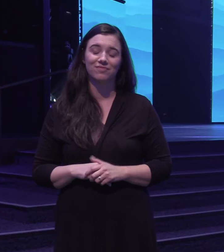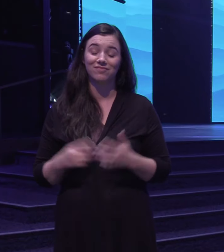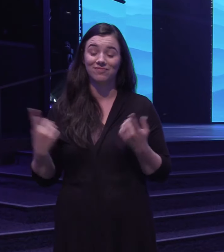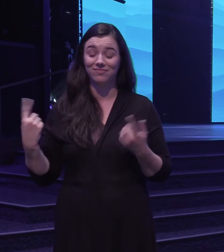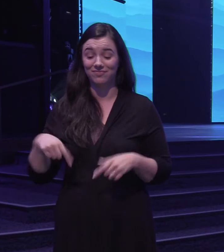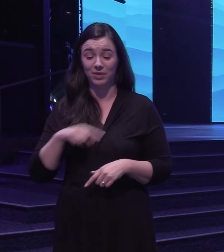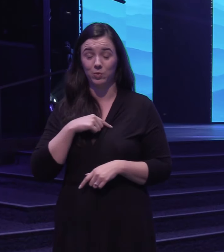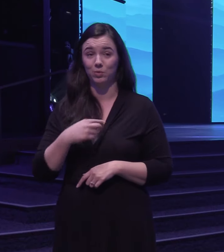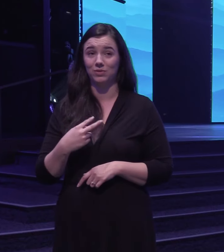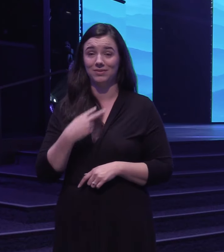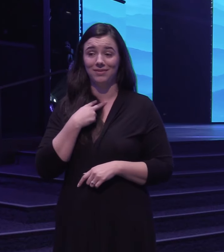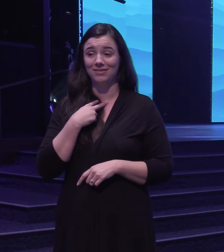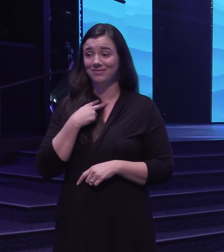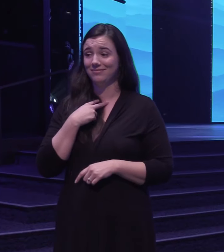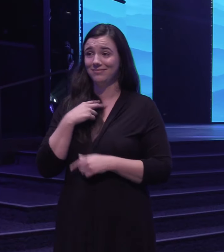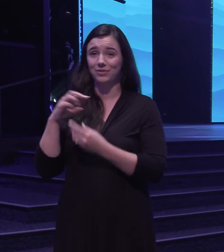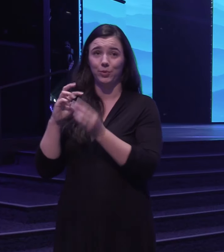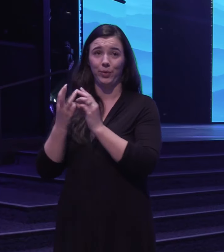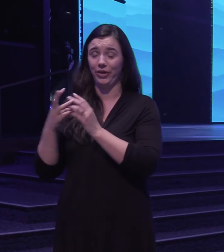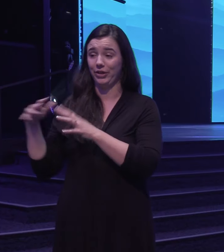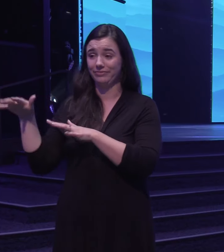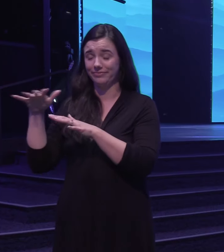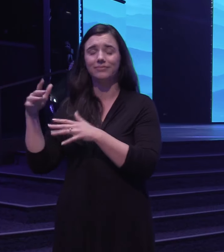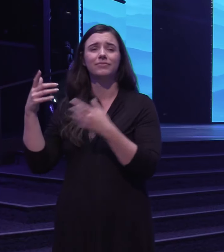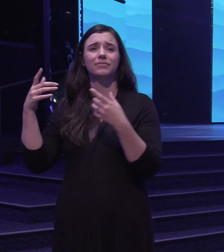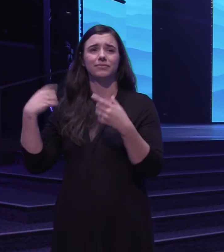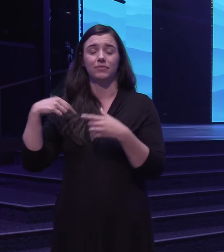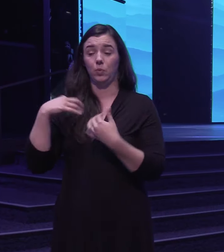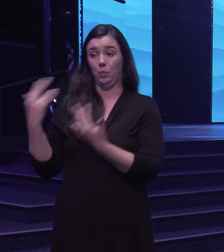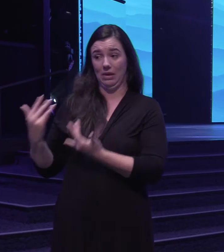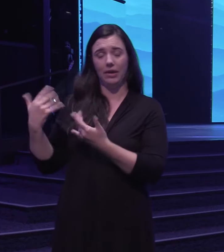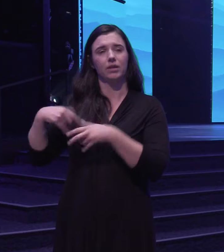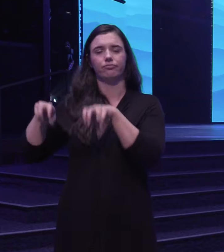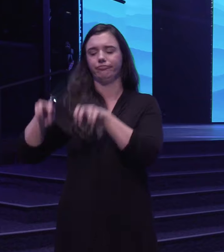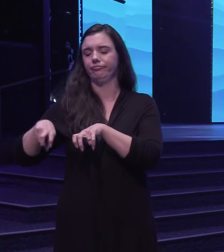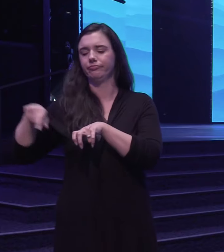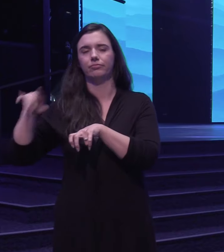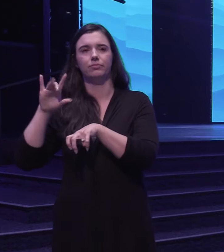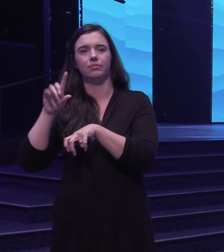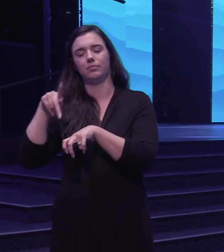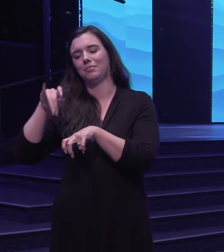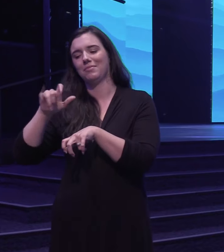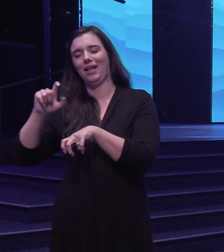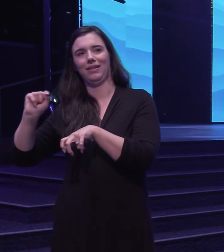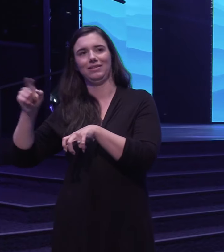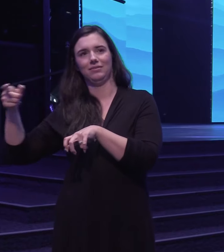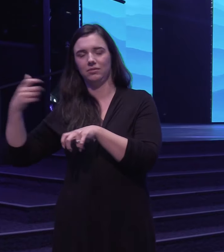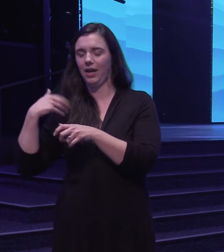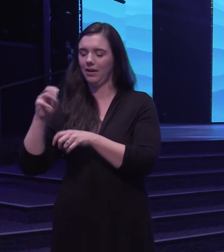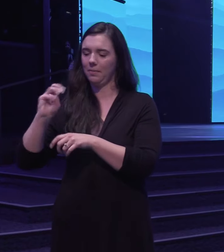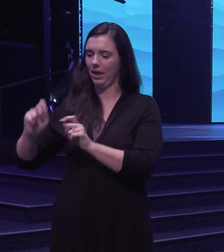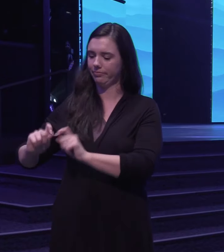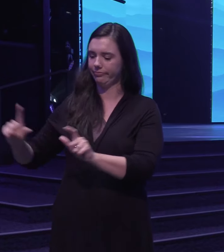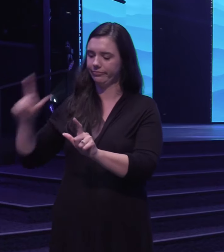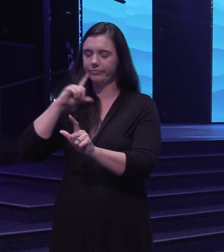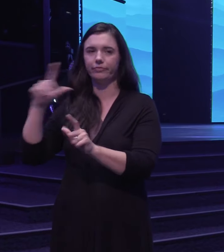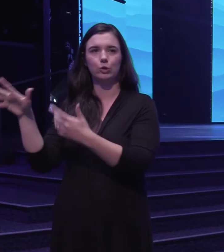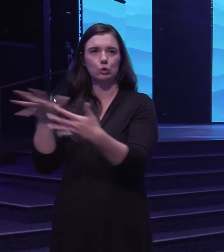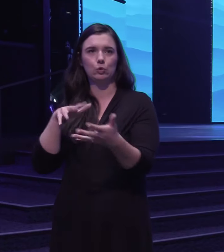stuck by the weather. We were sitting next to a pilot, and he had a map out of the